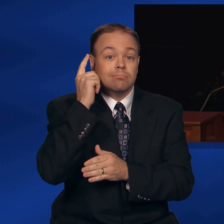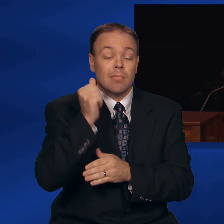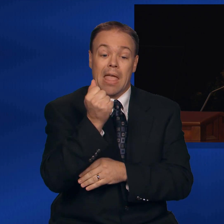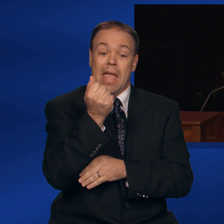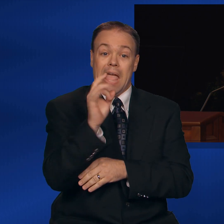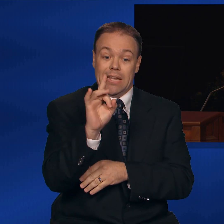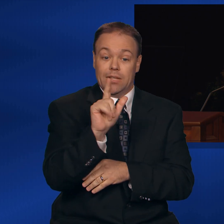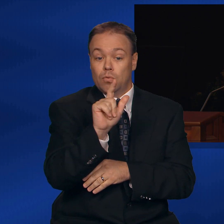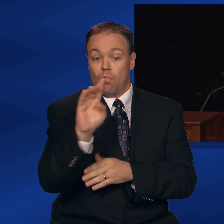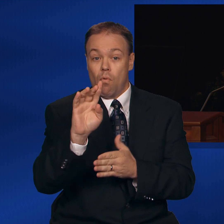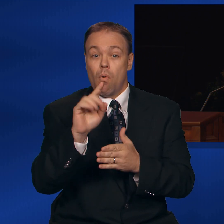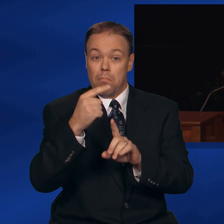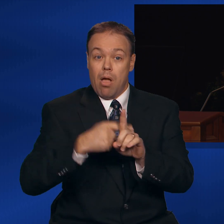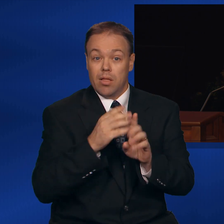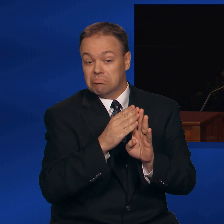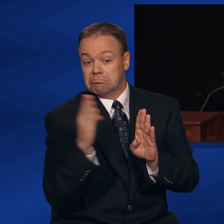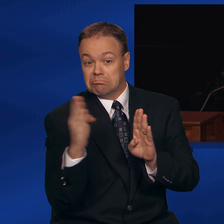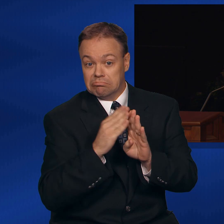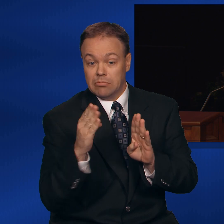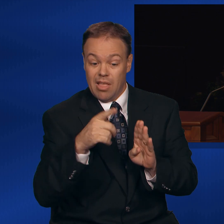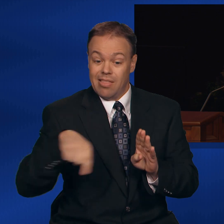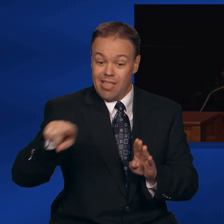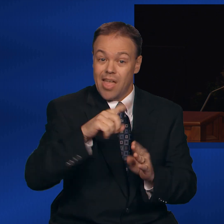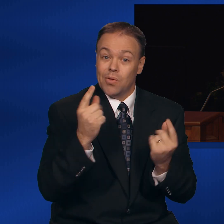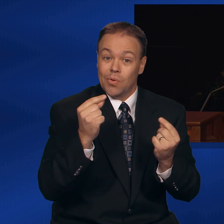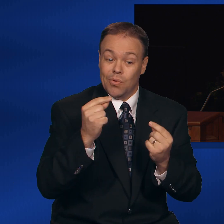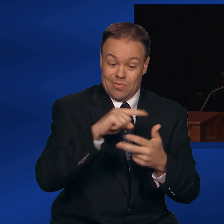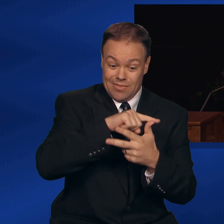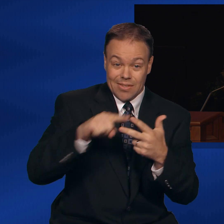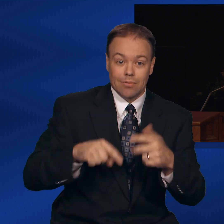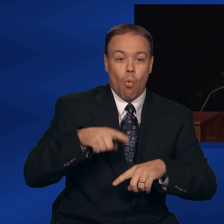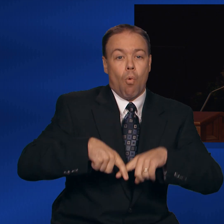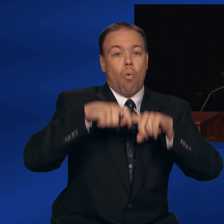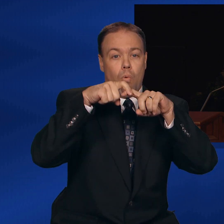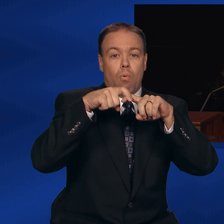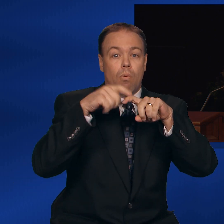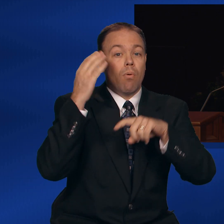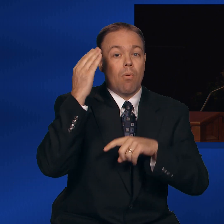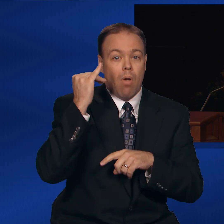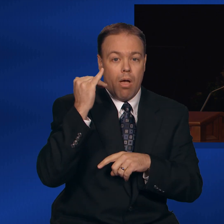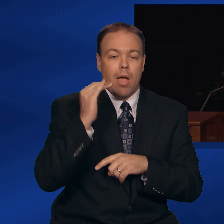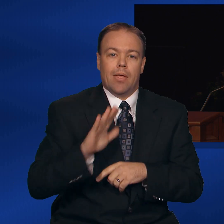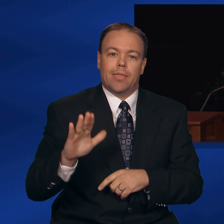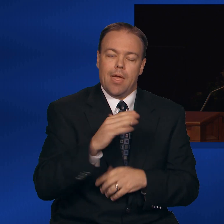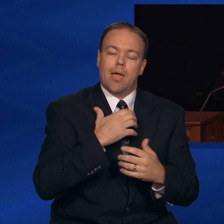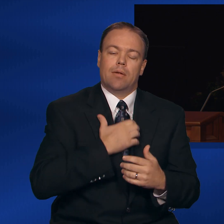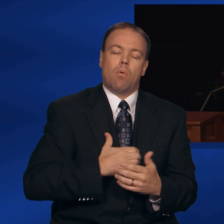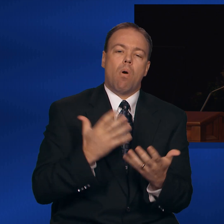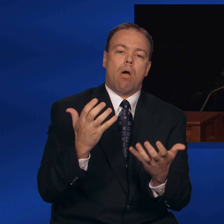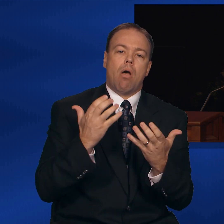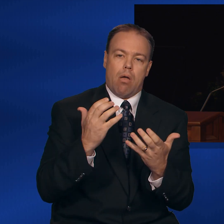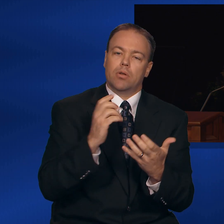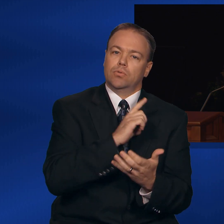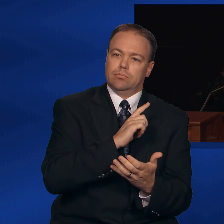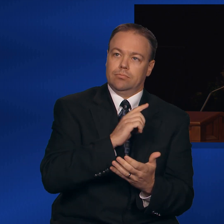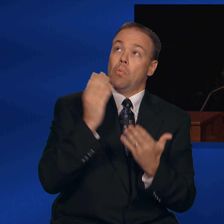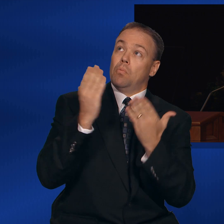to 24 months, they put it all on hold because of their deep desire to serve the Lord.